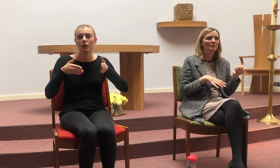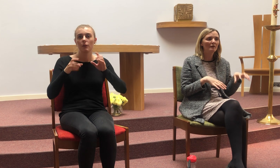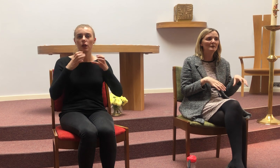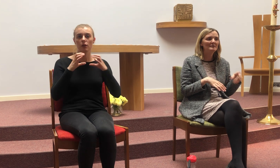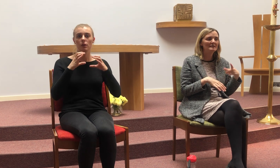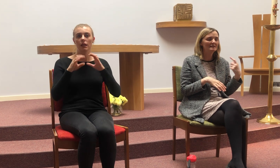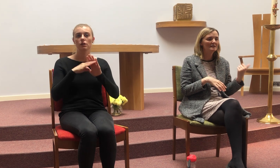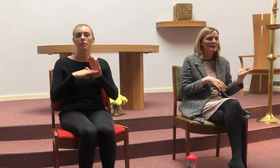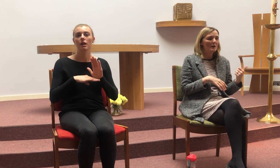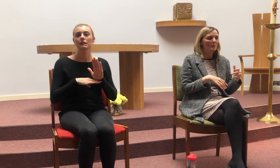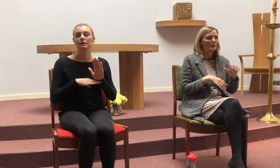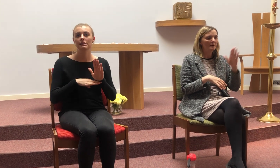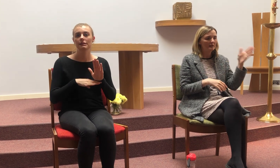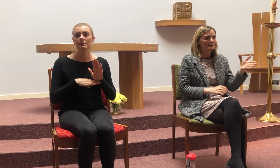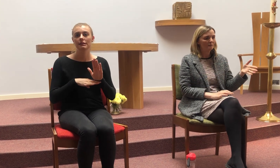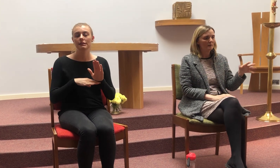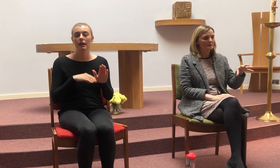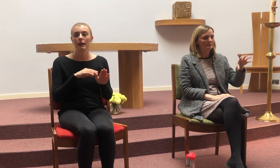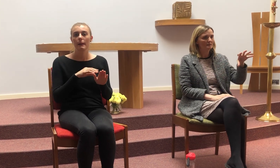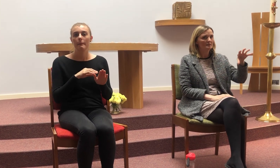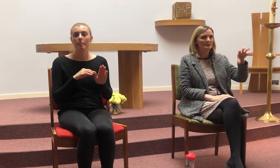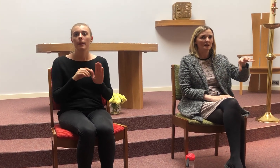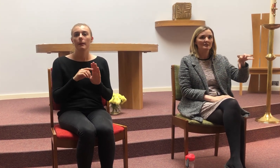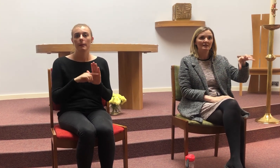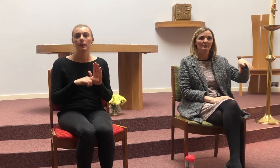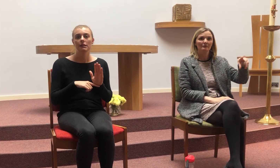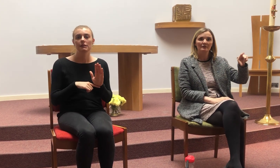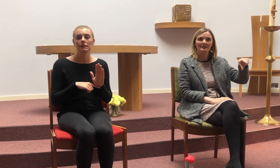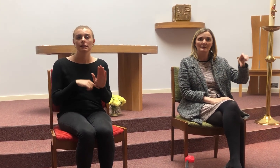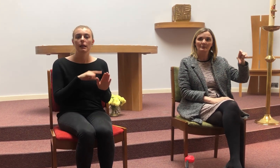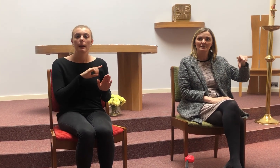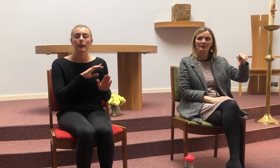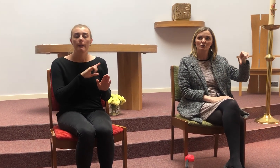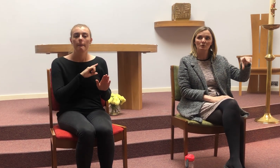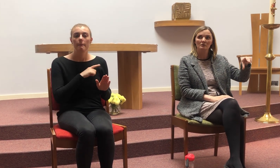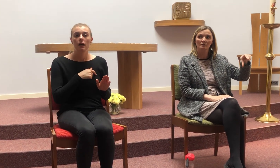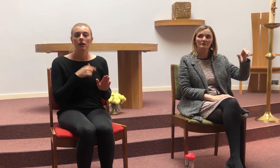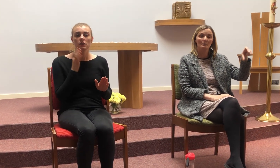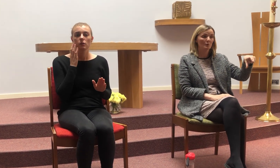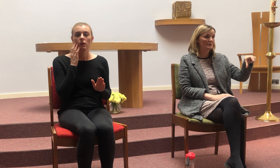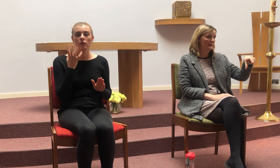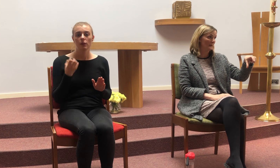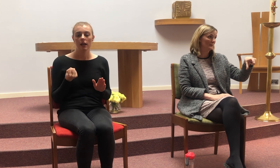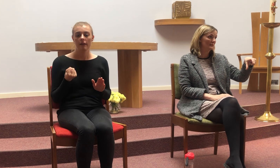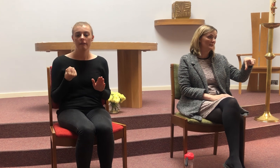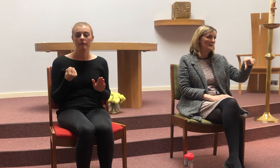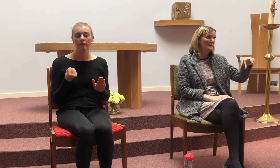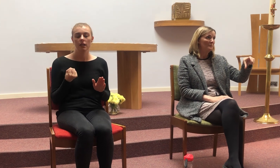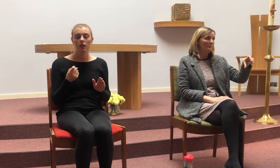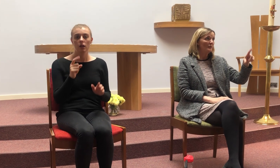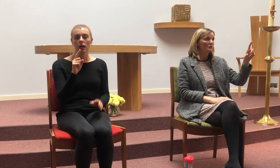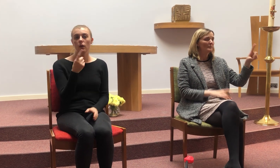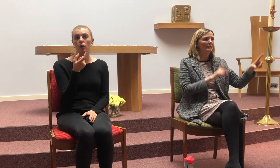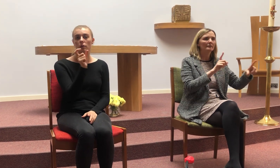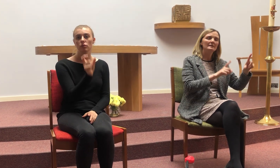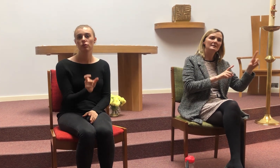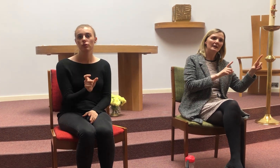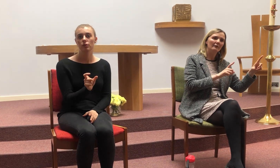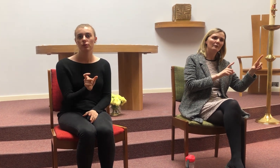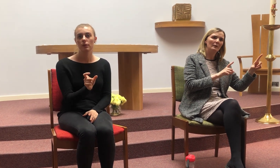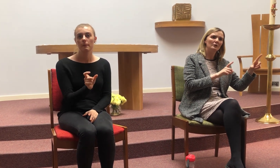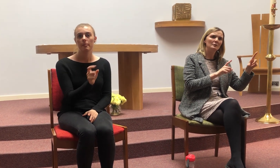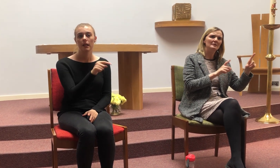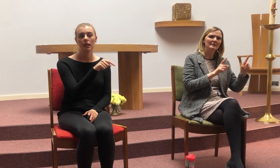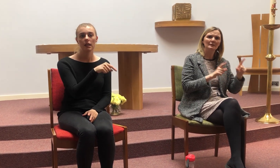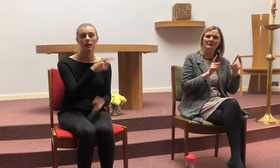because what we found is, when we had a deaf person start in, for example, St. Joseph's boarding campus, some of the hearing